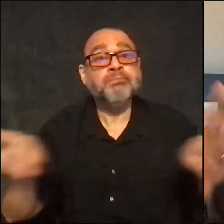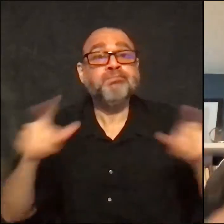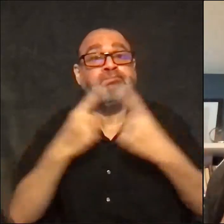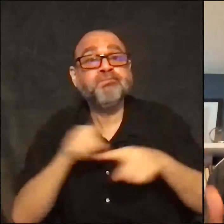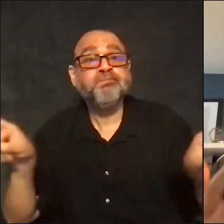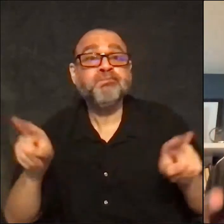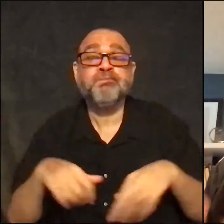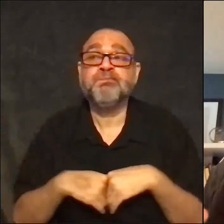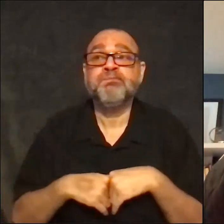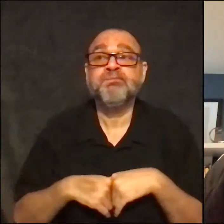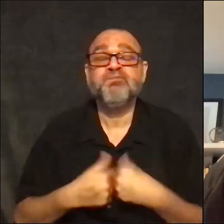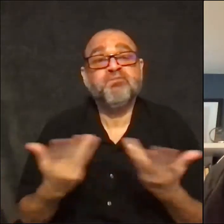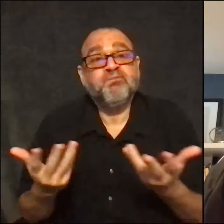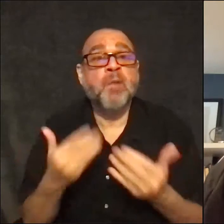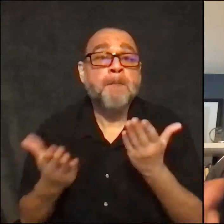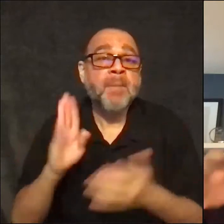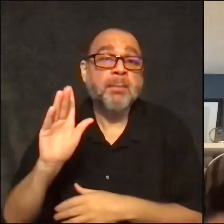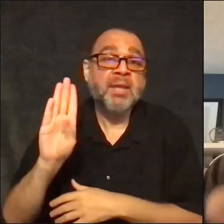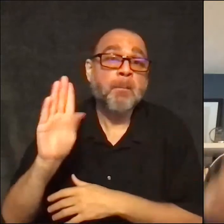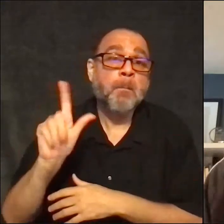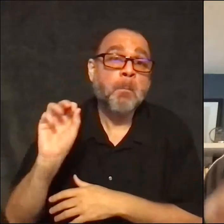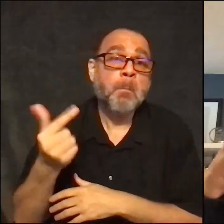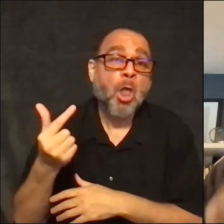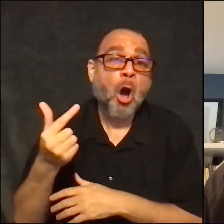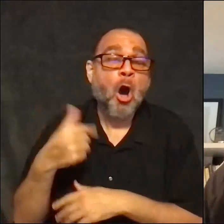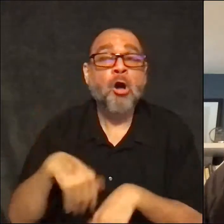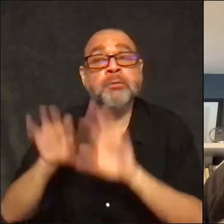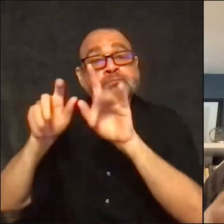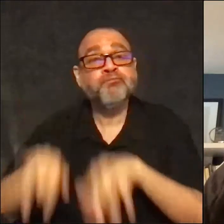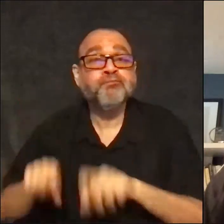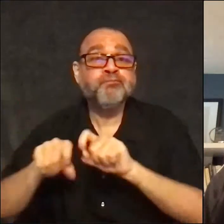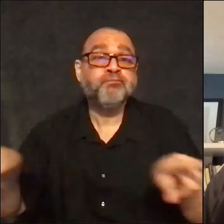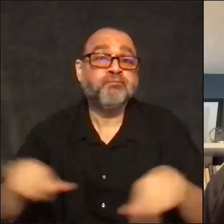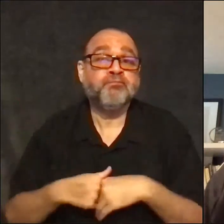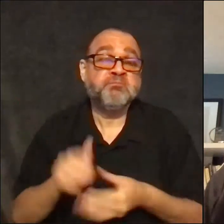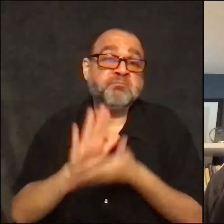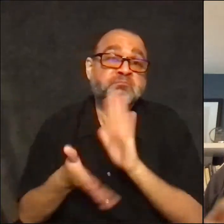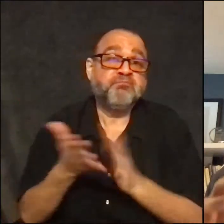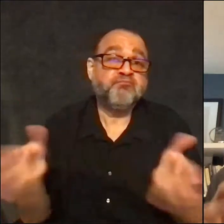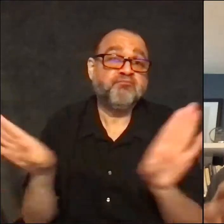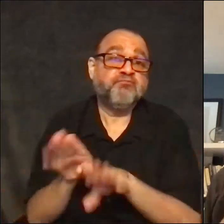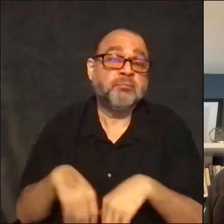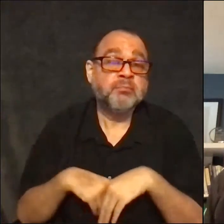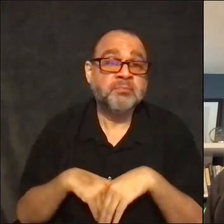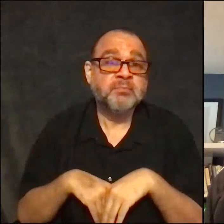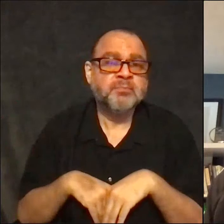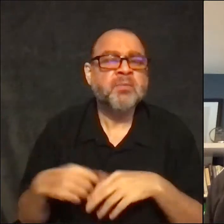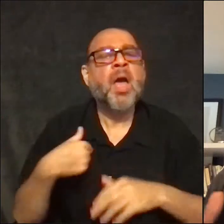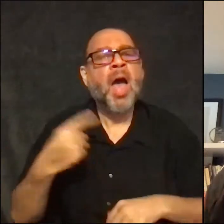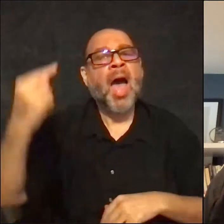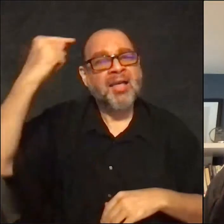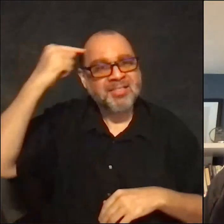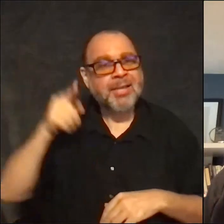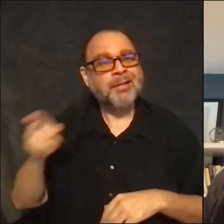Now, I think in the back of their minds, when they're building that business or that initiative, they have the mental freedom of